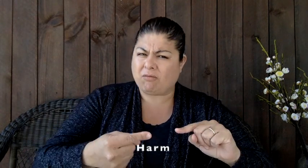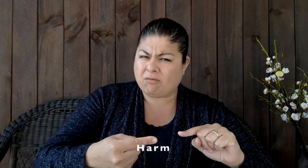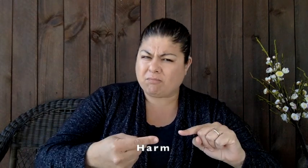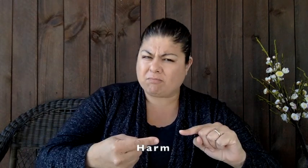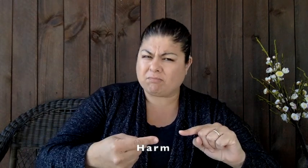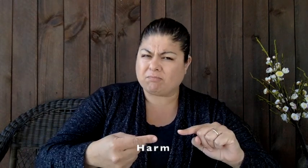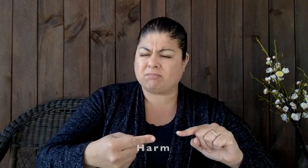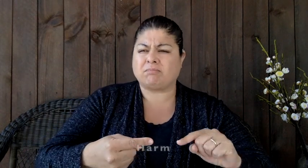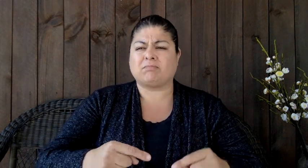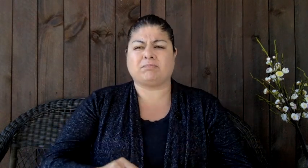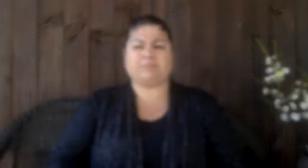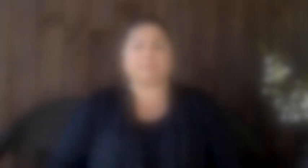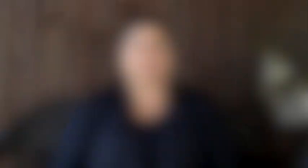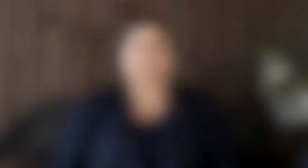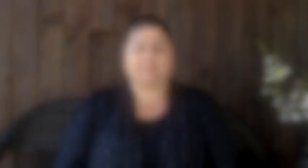harm,